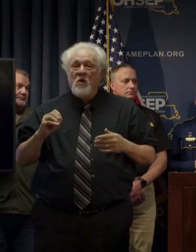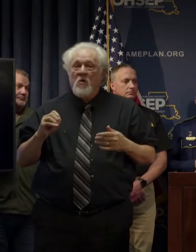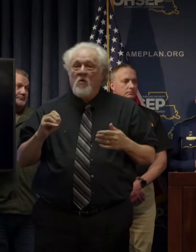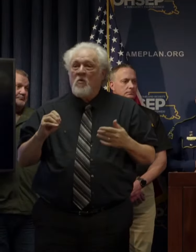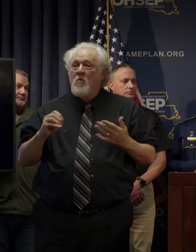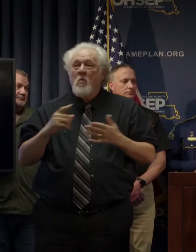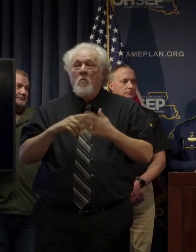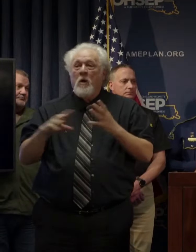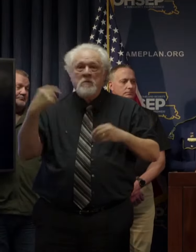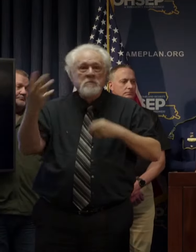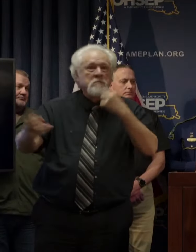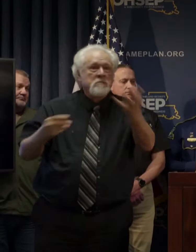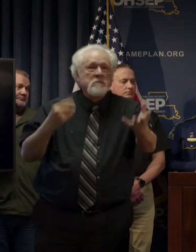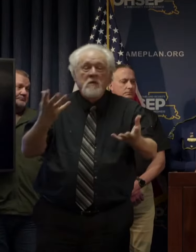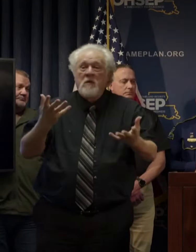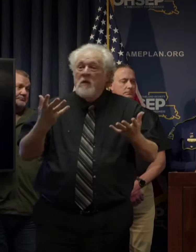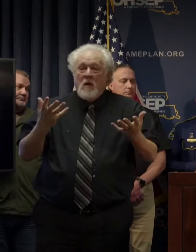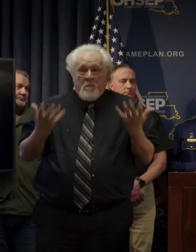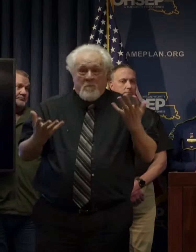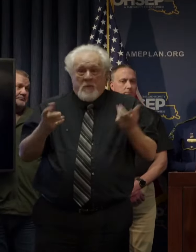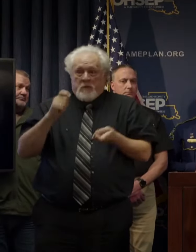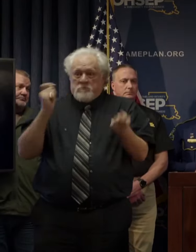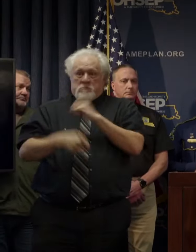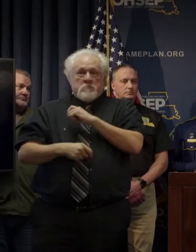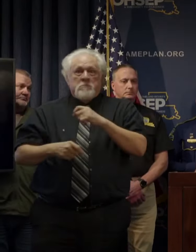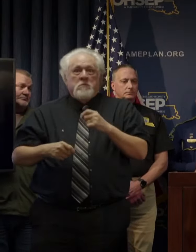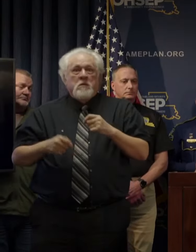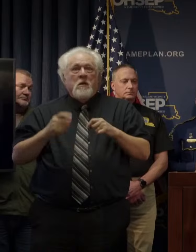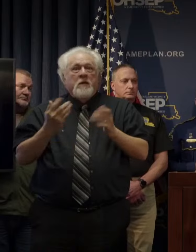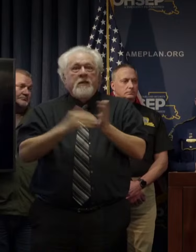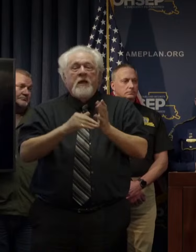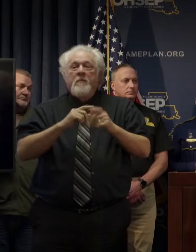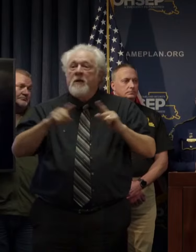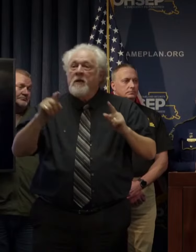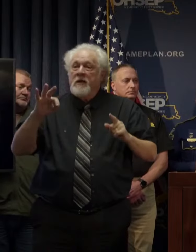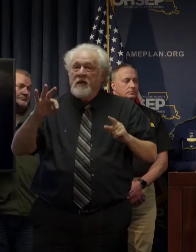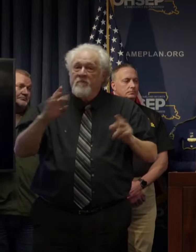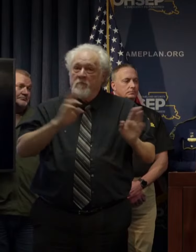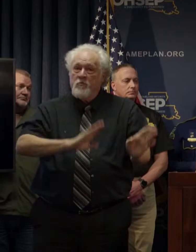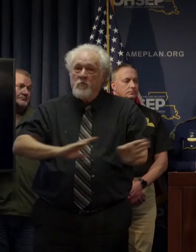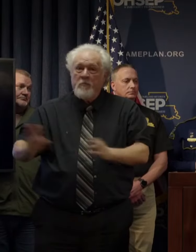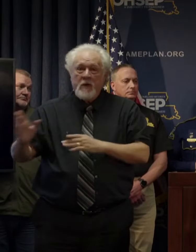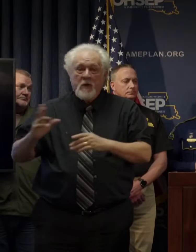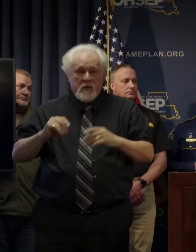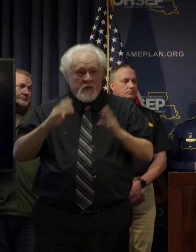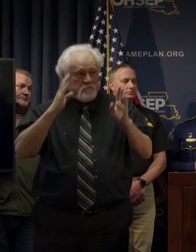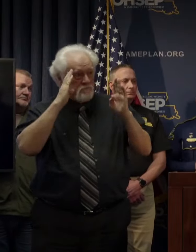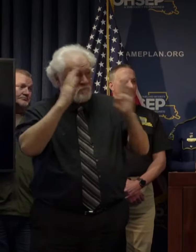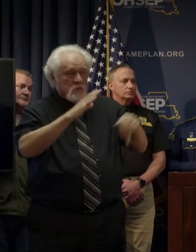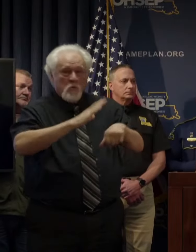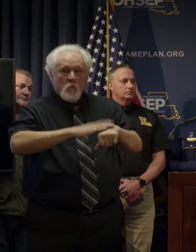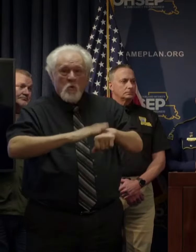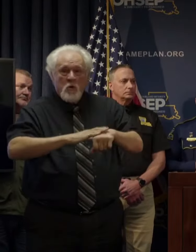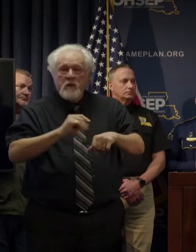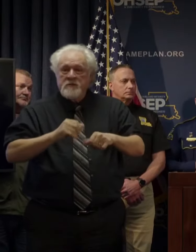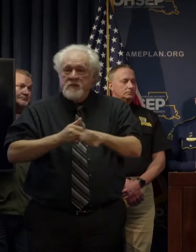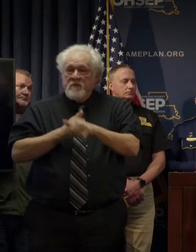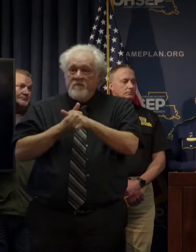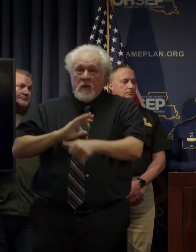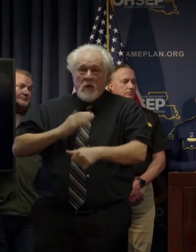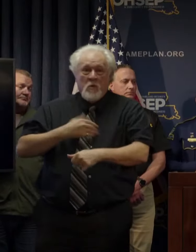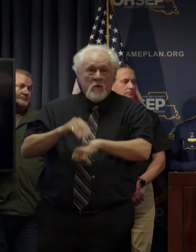giving you out here today could change again. However, if you are prepared and you heed the warnings and advice that we